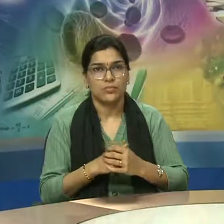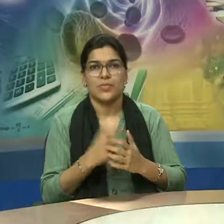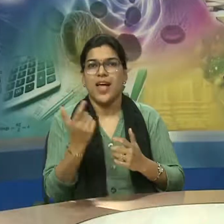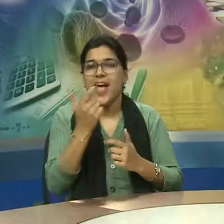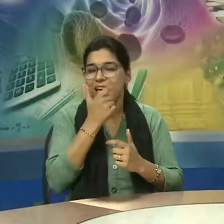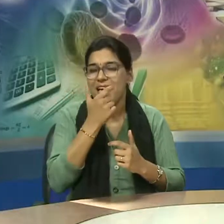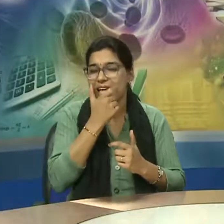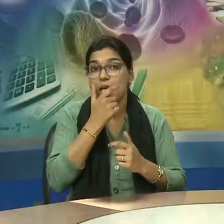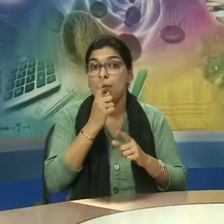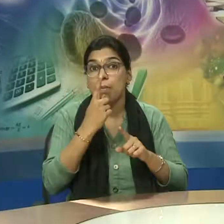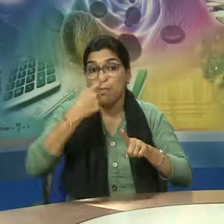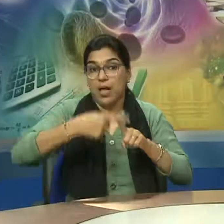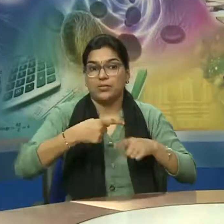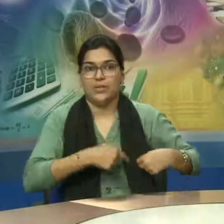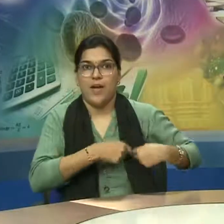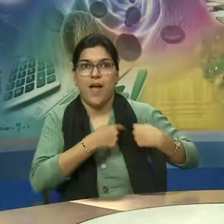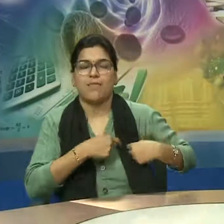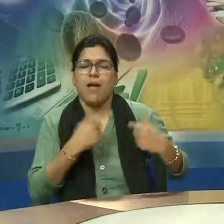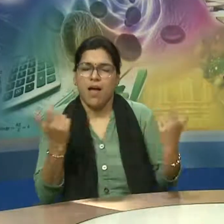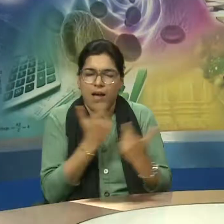side, you can see the meaning.